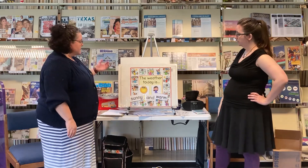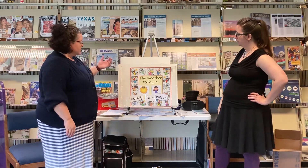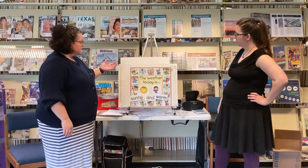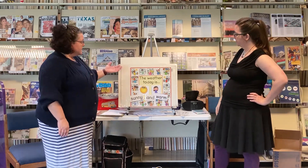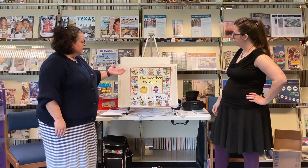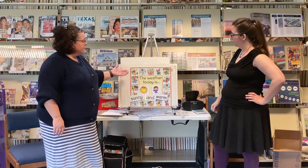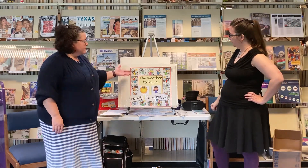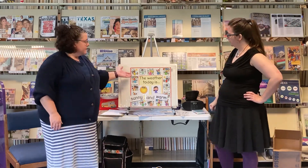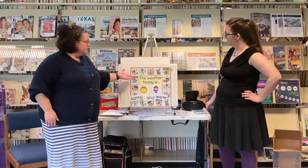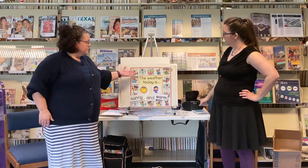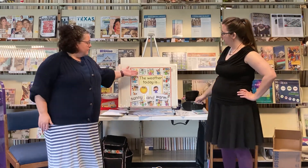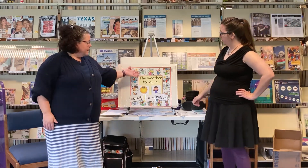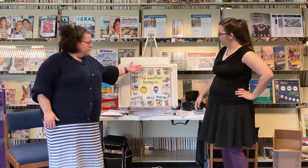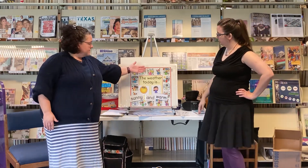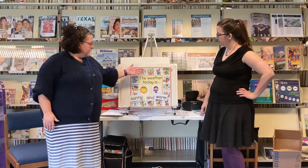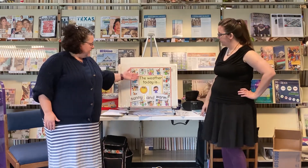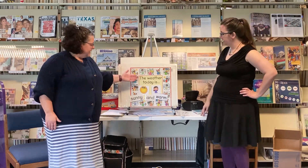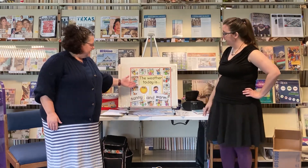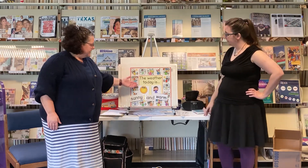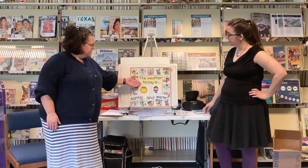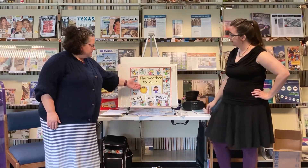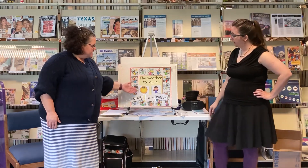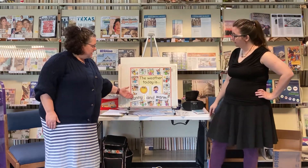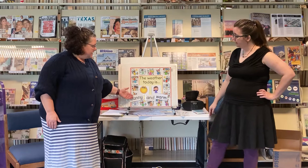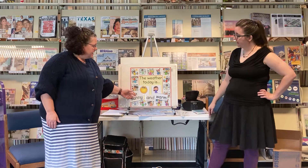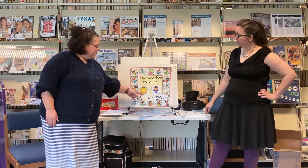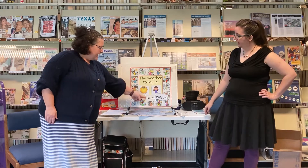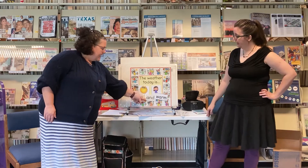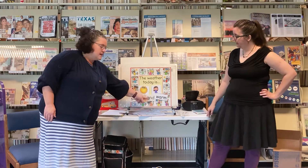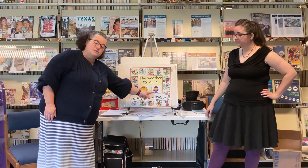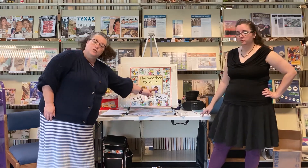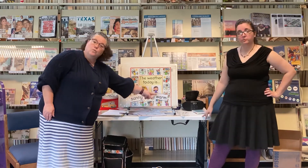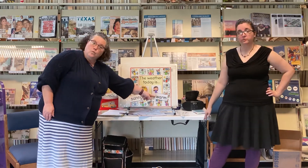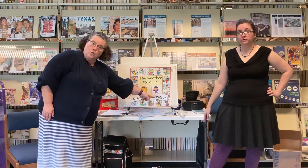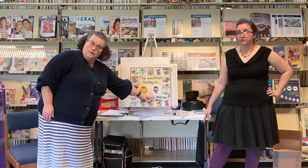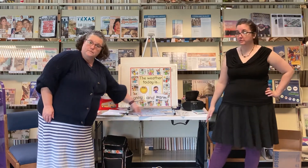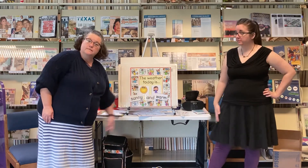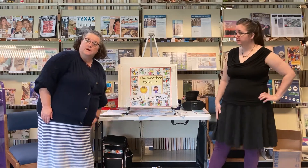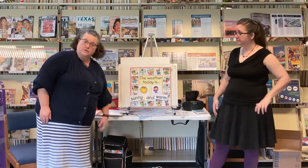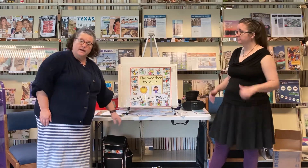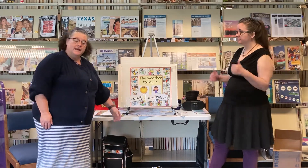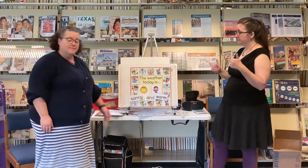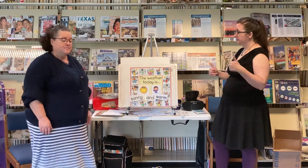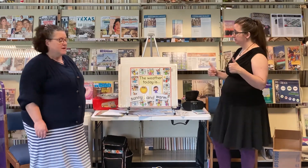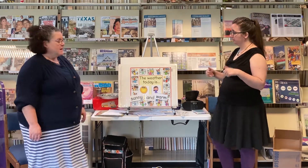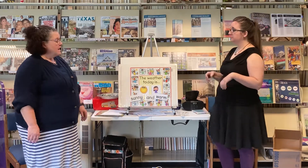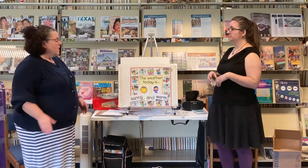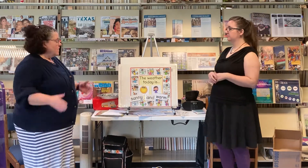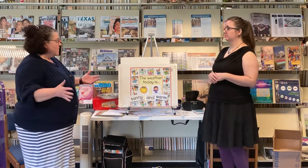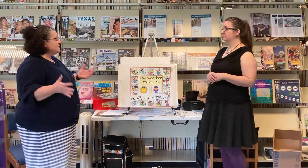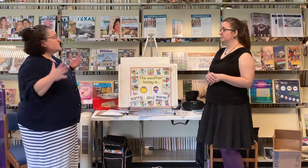So today, friends, the weather today is sunny and warm. Okay. All right, so,